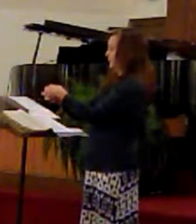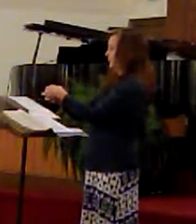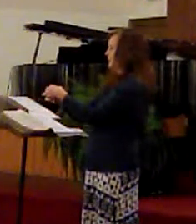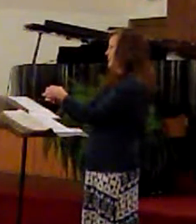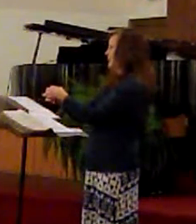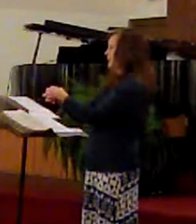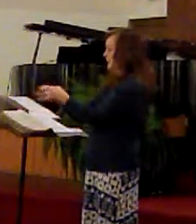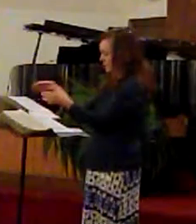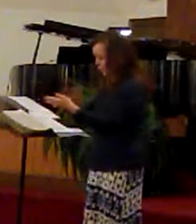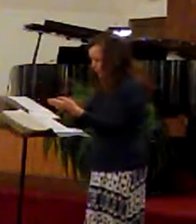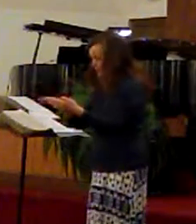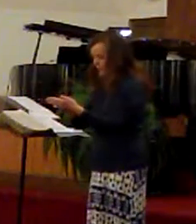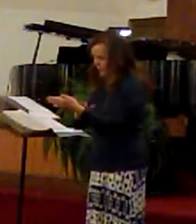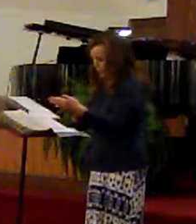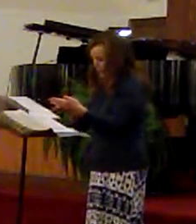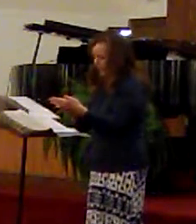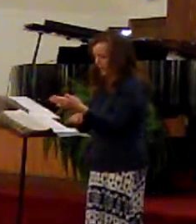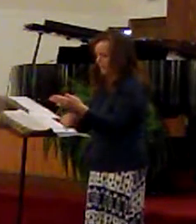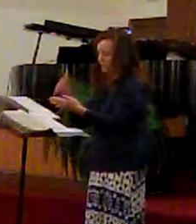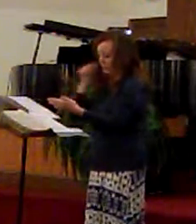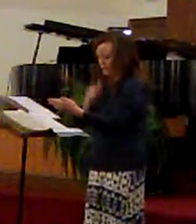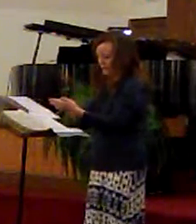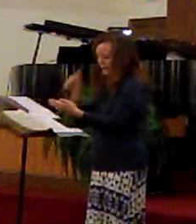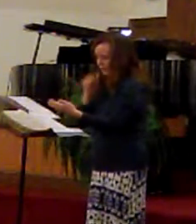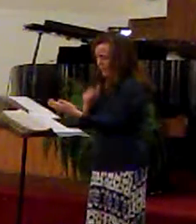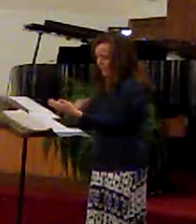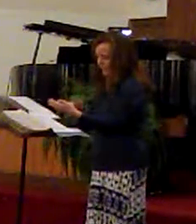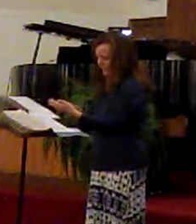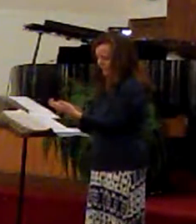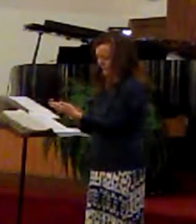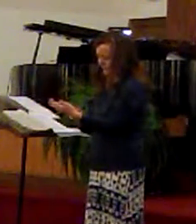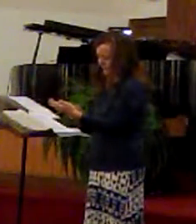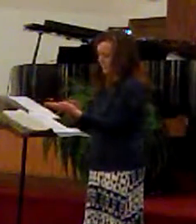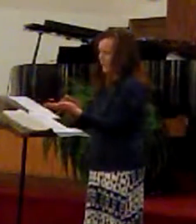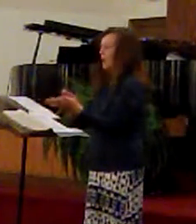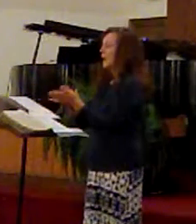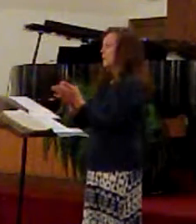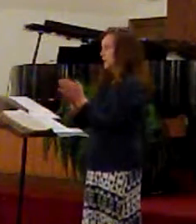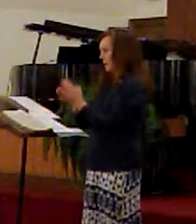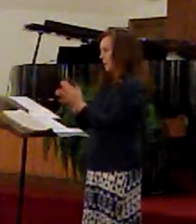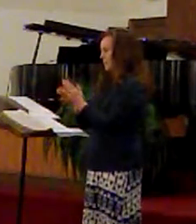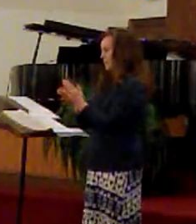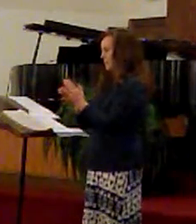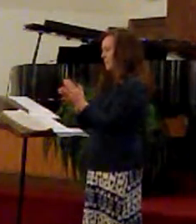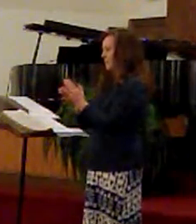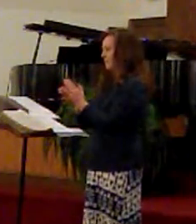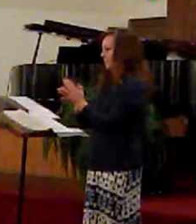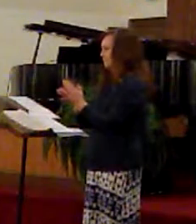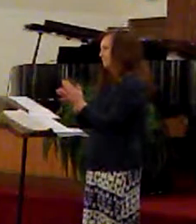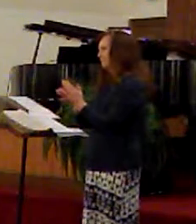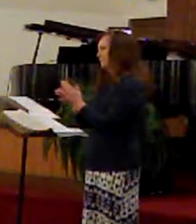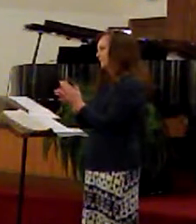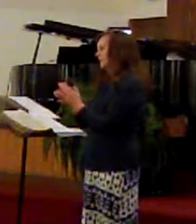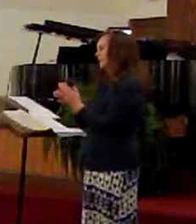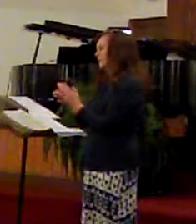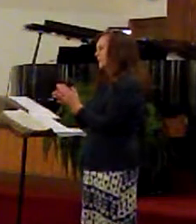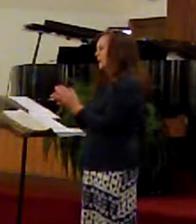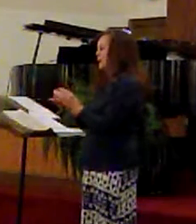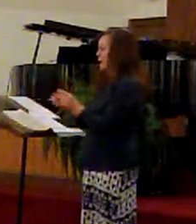that you read as part of your daily reading could become the subject of a study. You can be reading